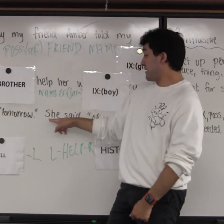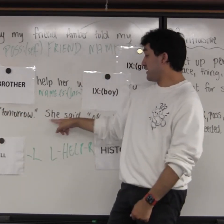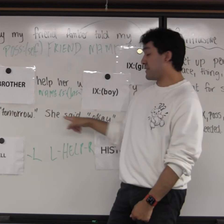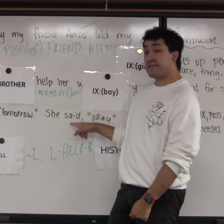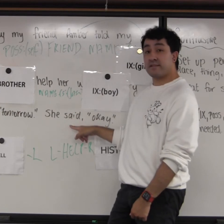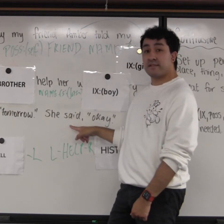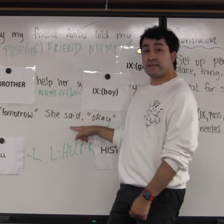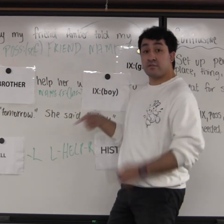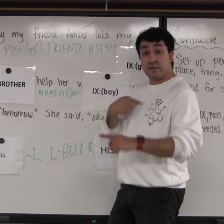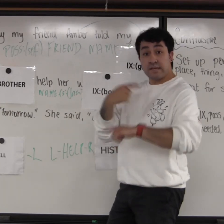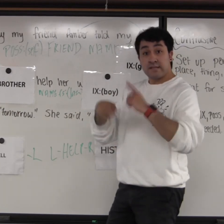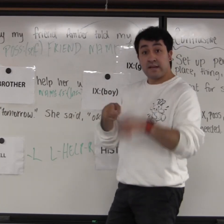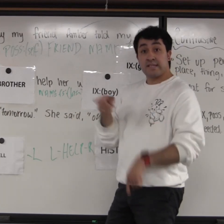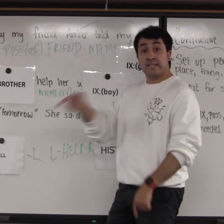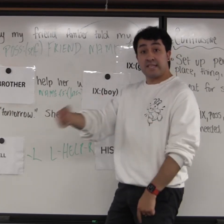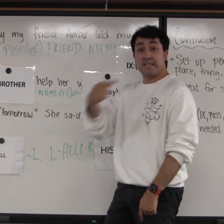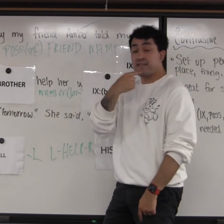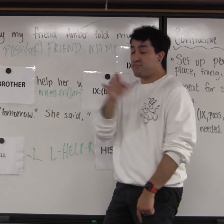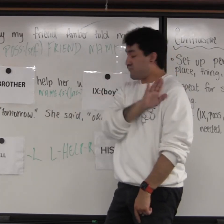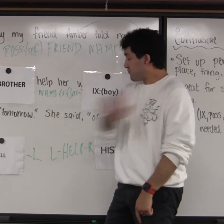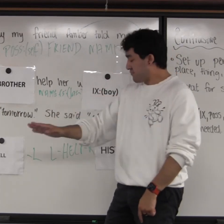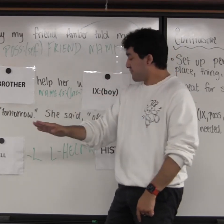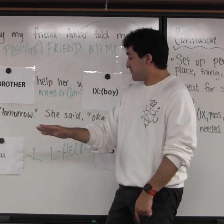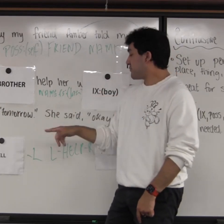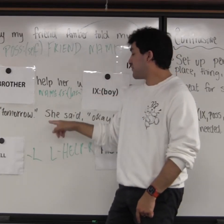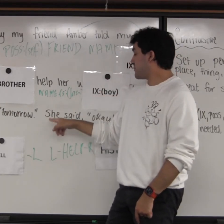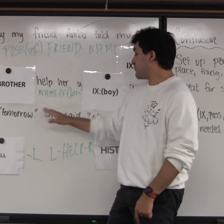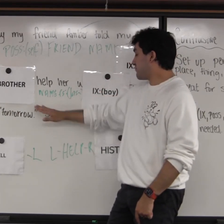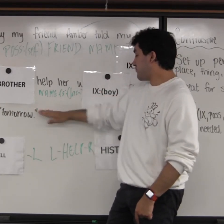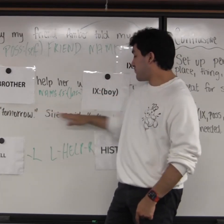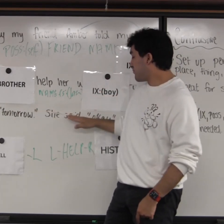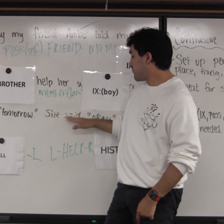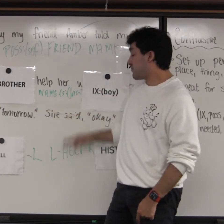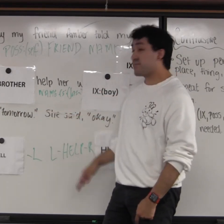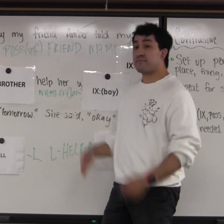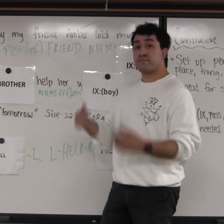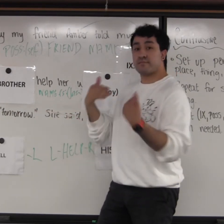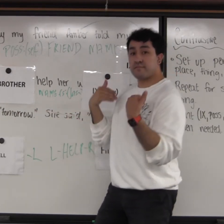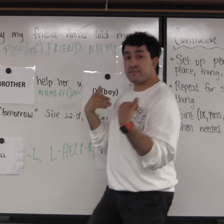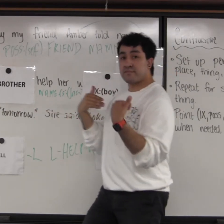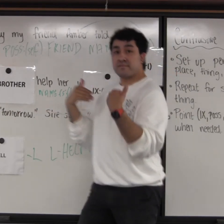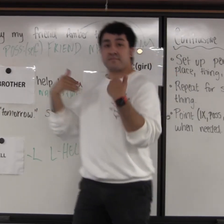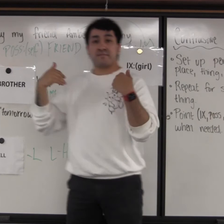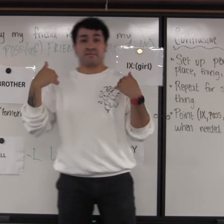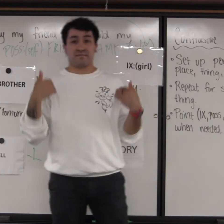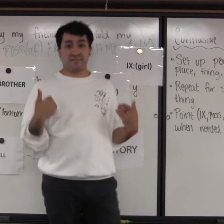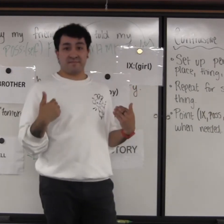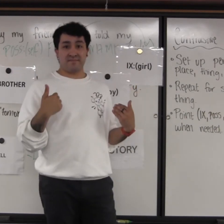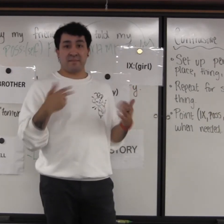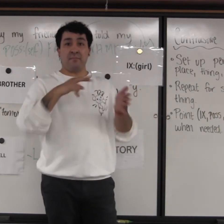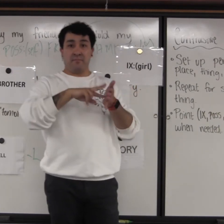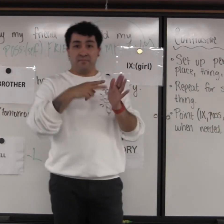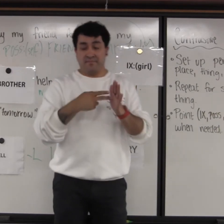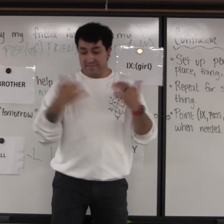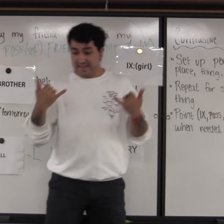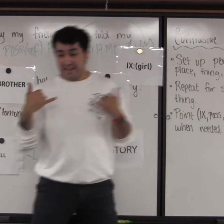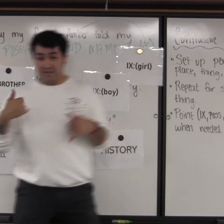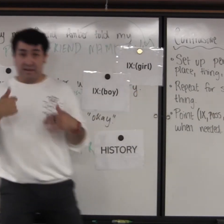move your body into that space that you put them, and that's it. And so we don't say she said, right? We're just going to go ahead and move our body all the way to the